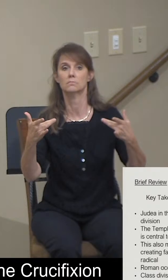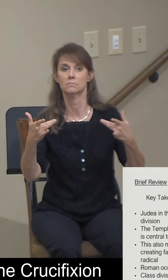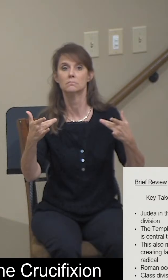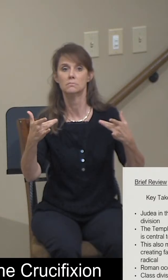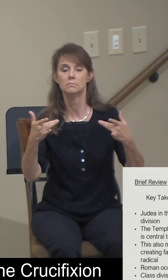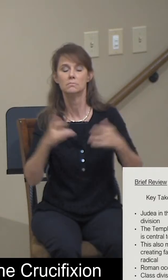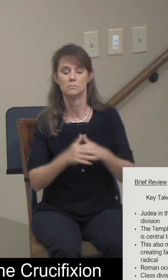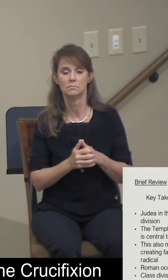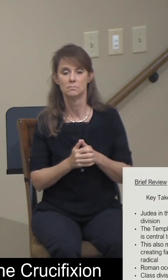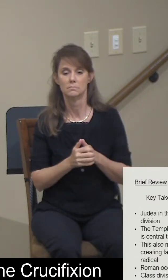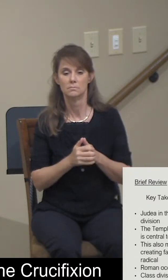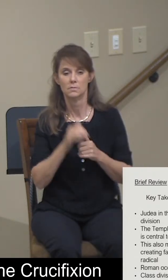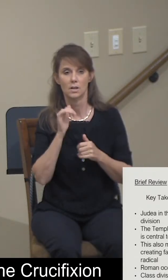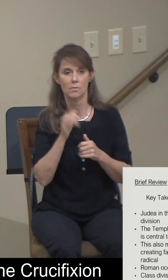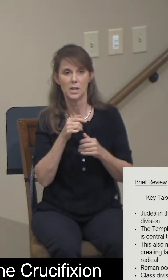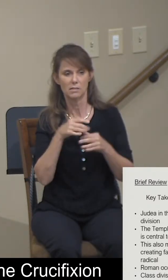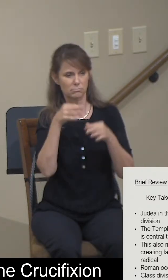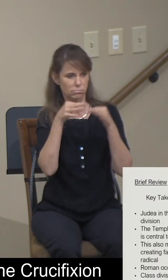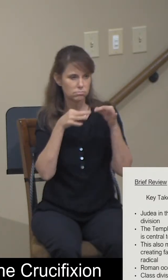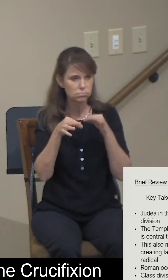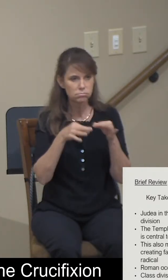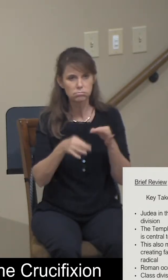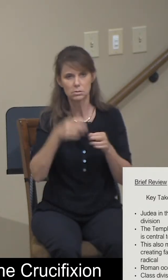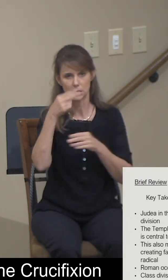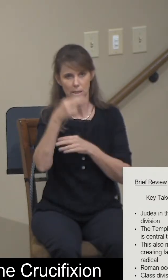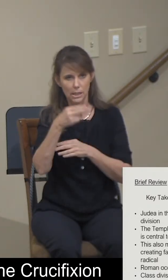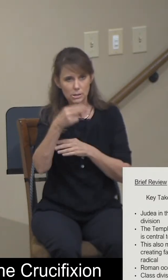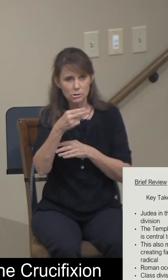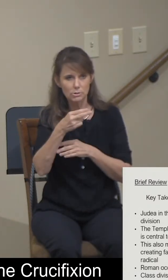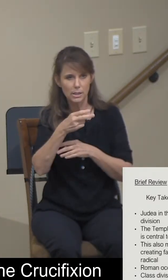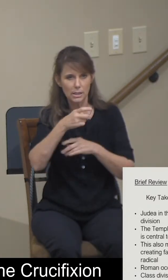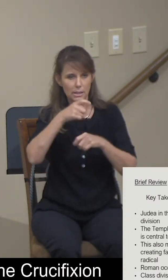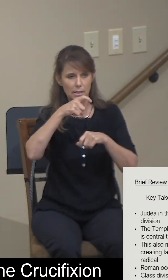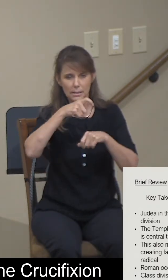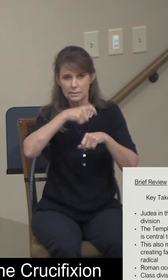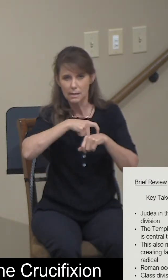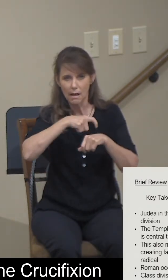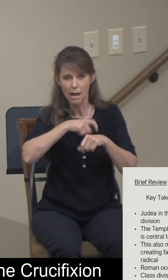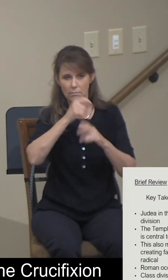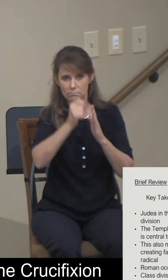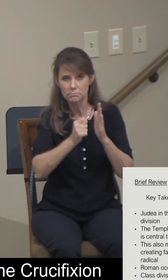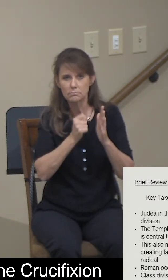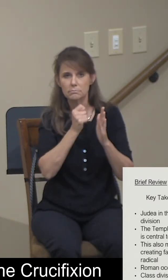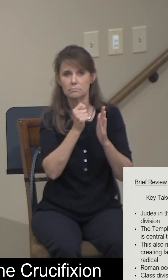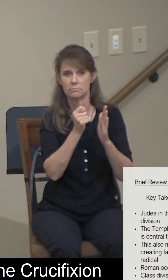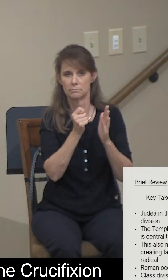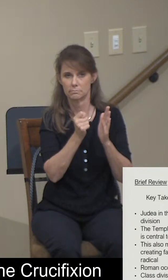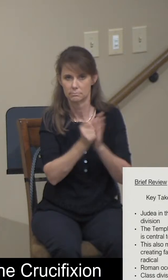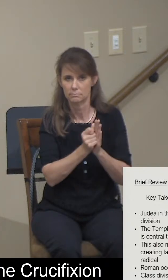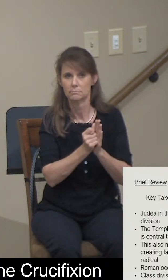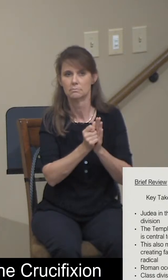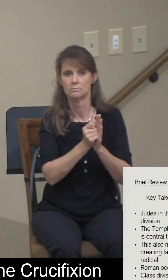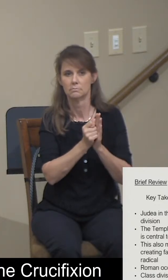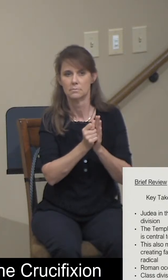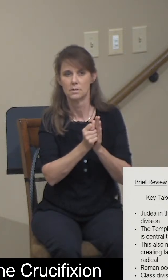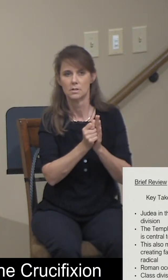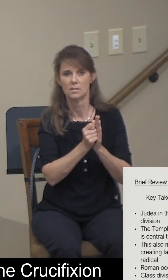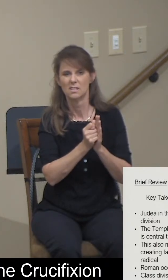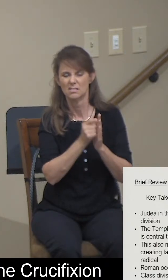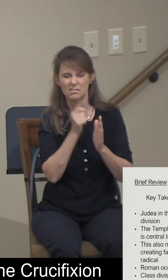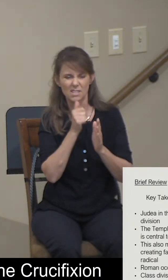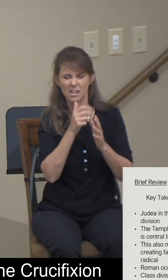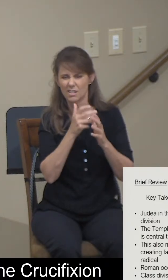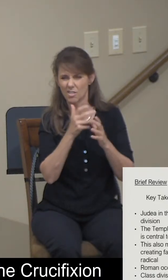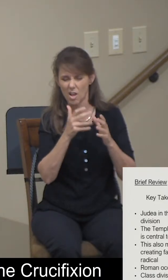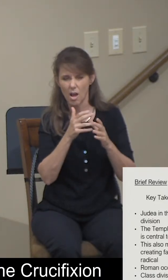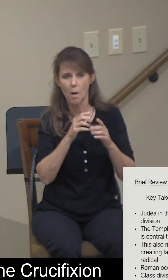more directly into the history of the period. They're a little bit more historic in nature. But we're really trying to kind of immerse ourselves